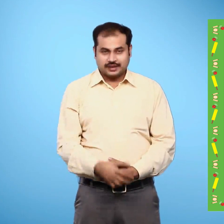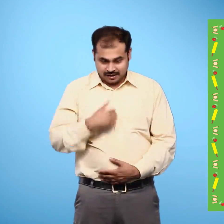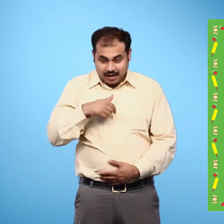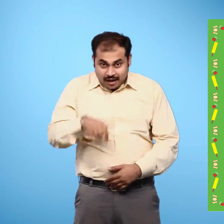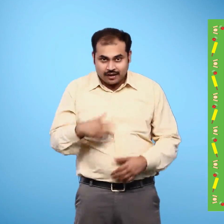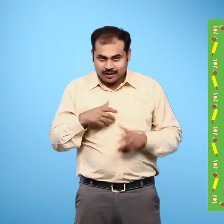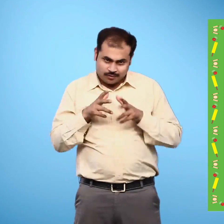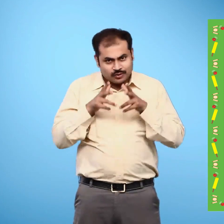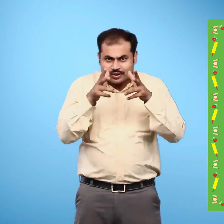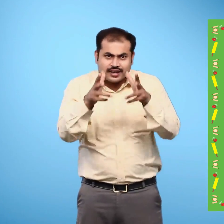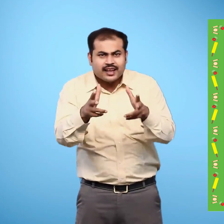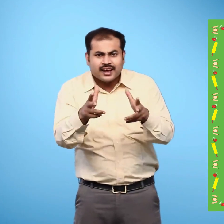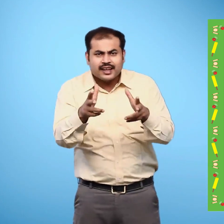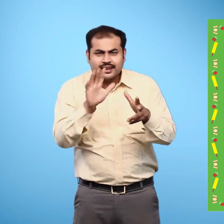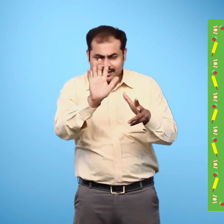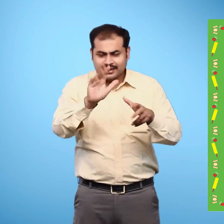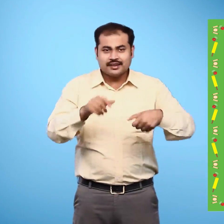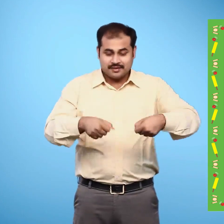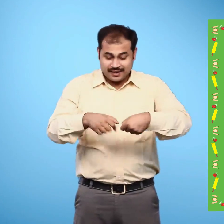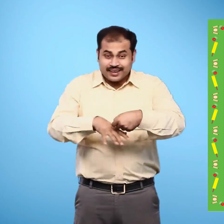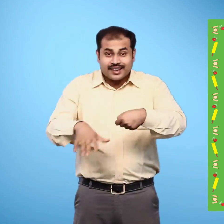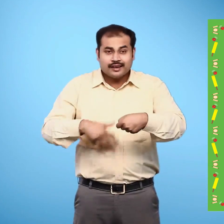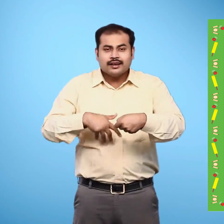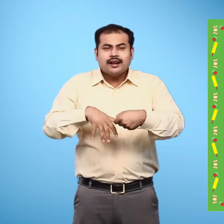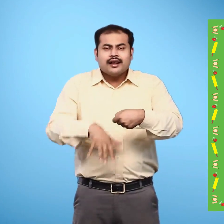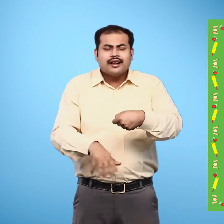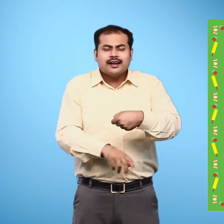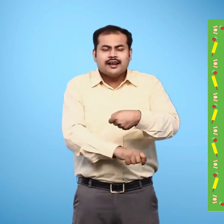I will tell you what it feels like.